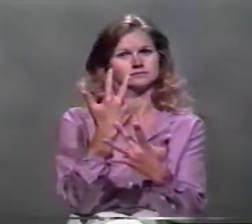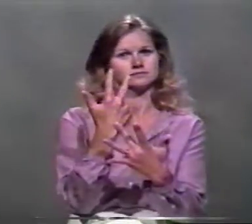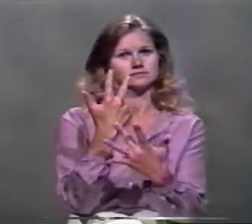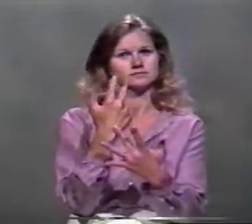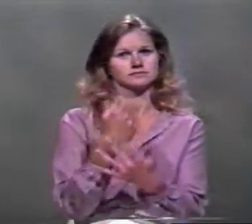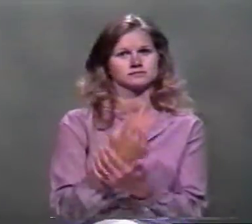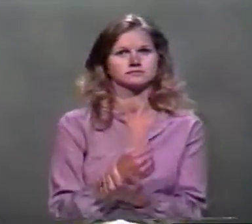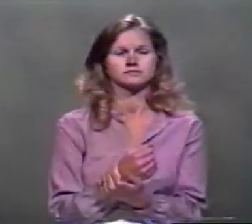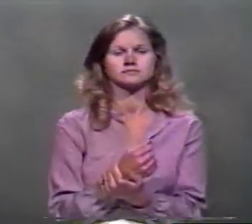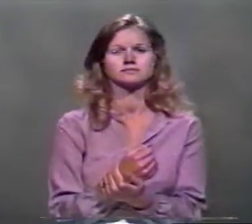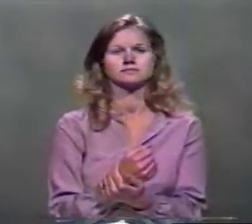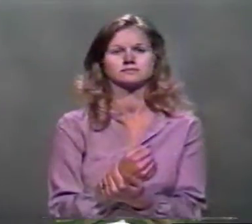3 on Wednesday.